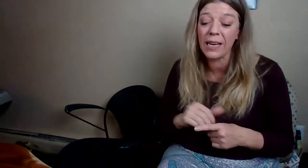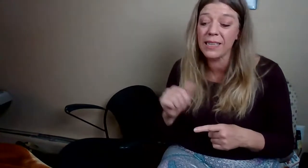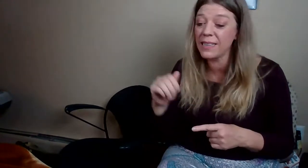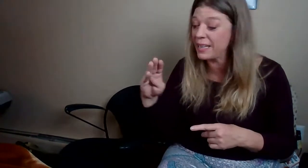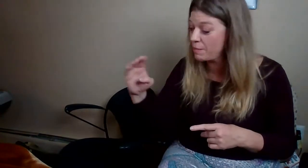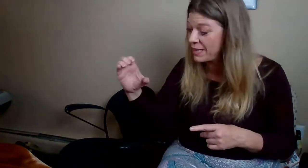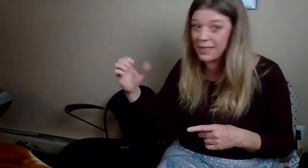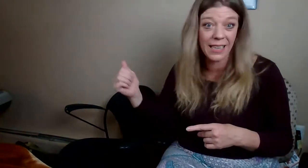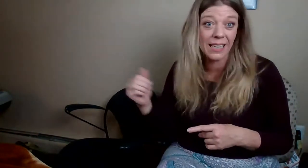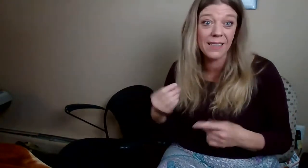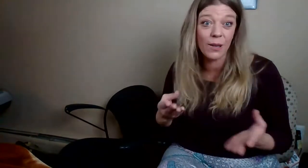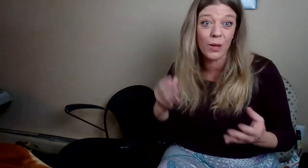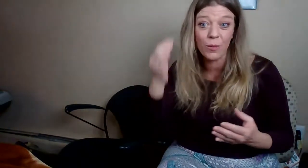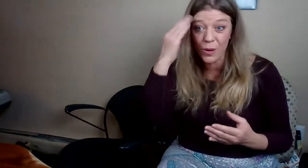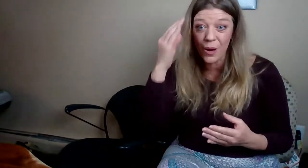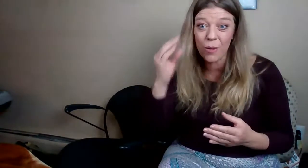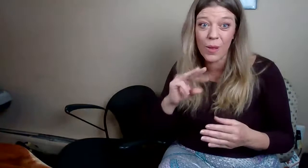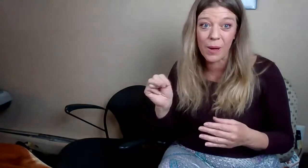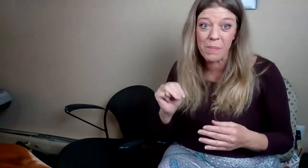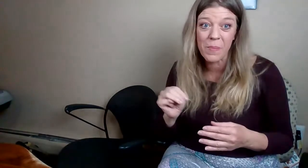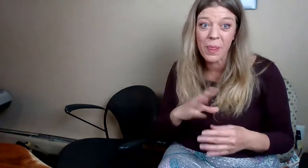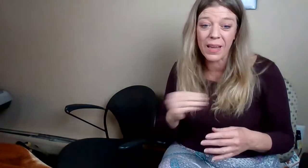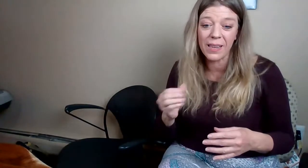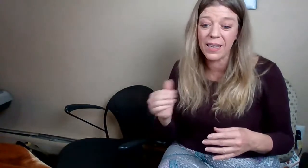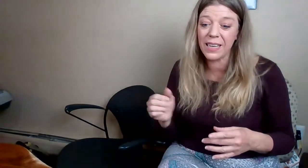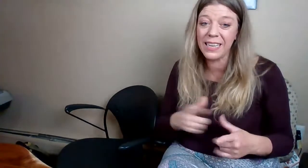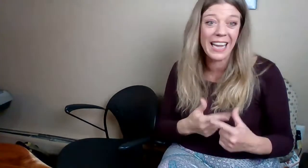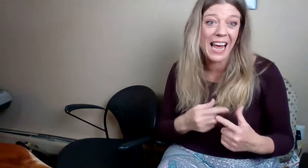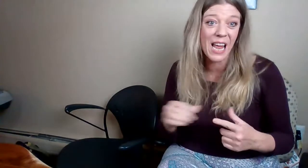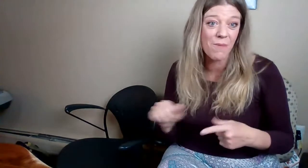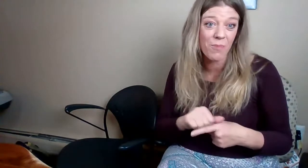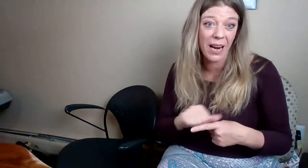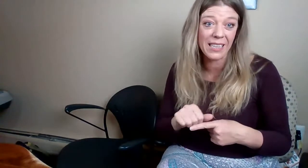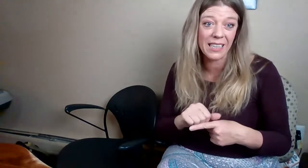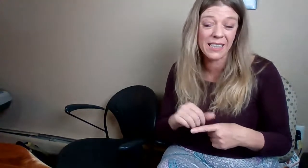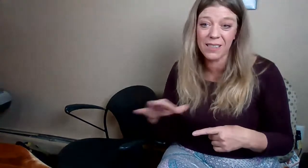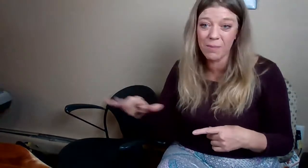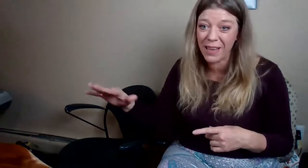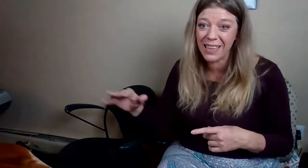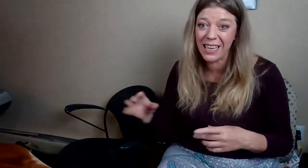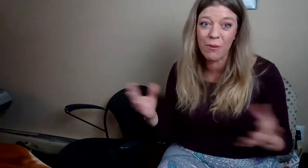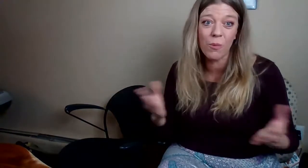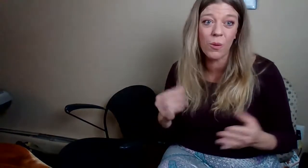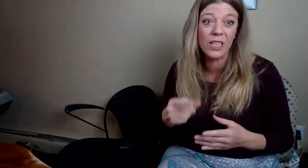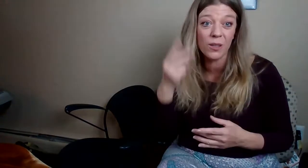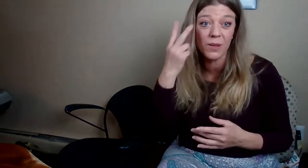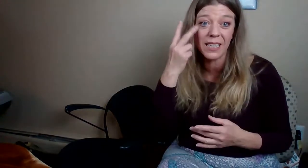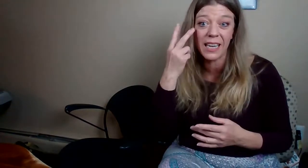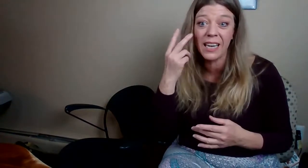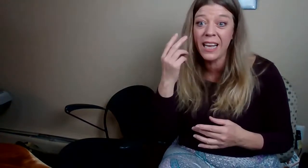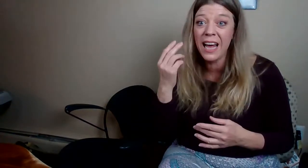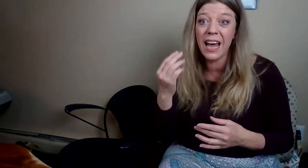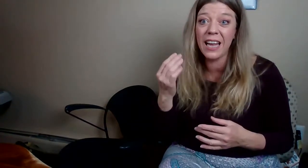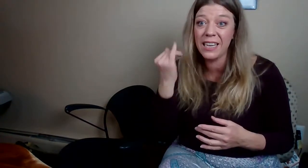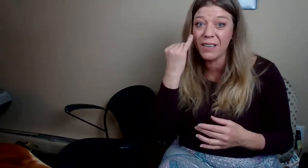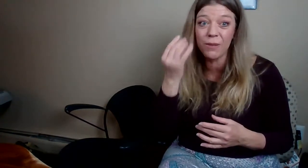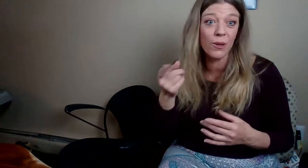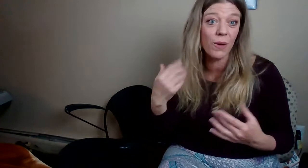Practice the ABCs so you know them. And then practice spelling what you see. And if you